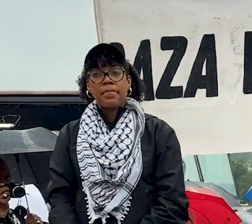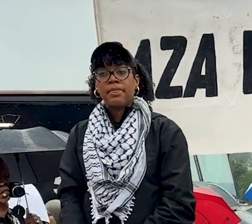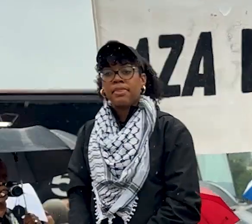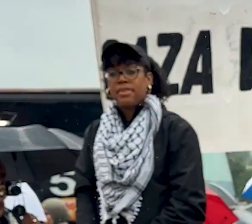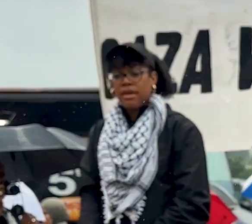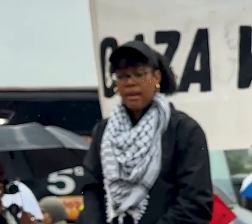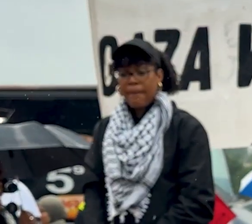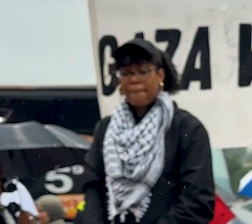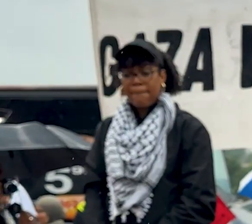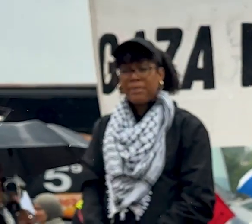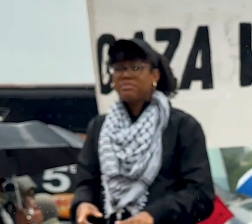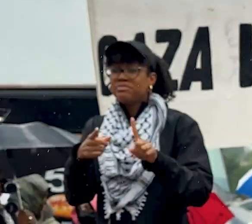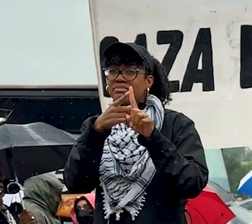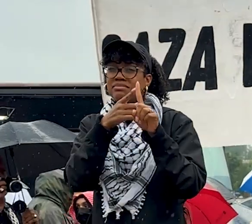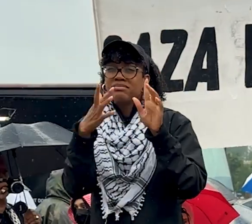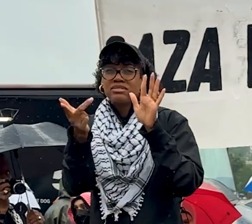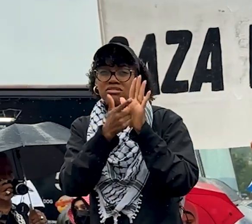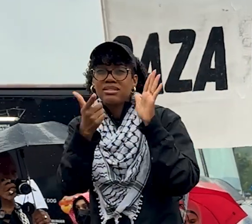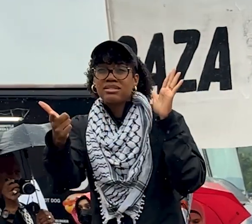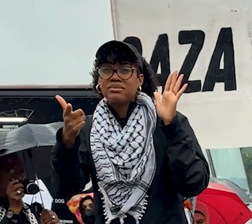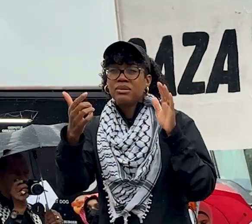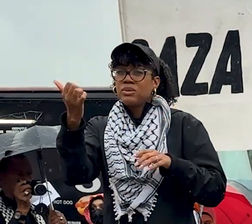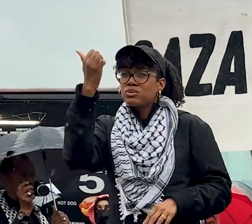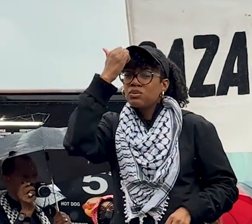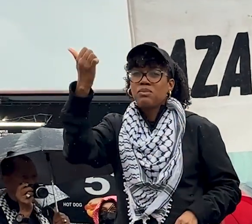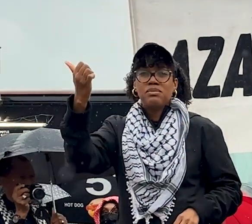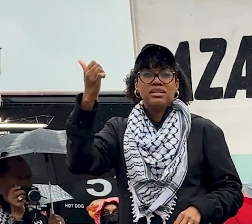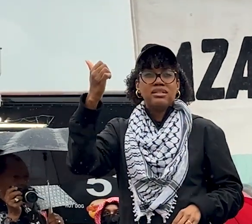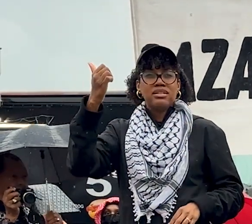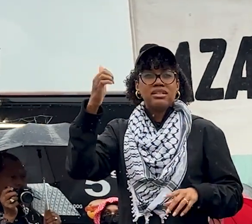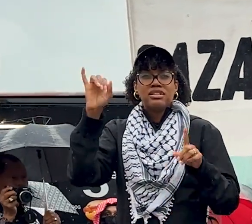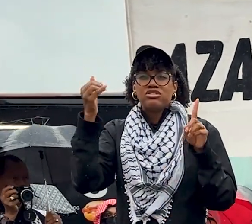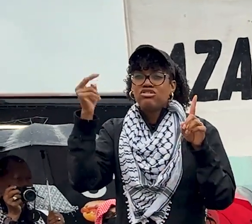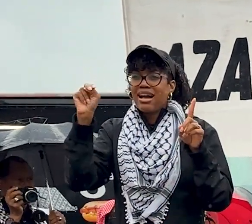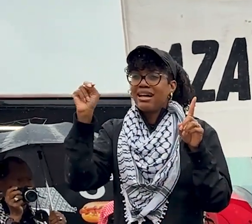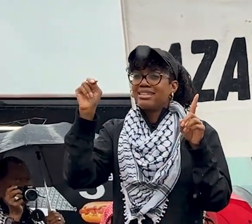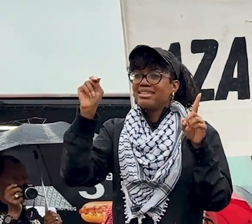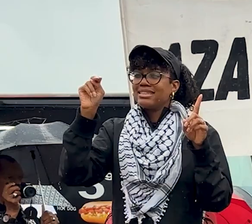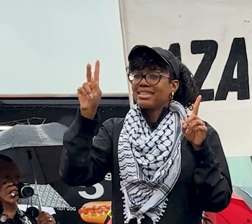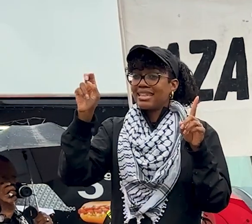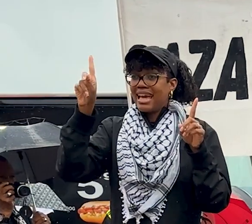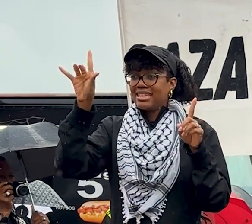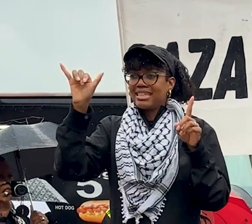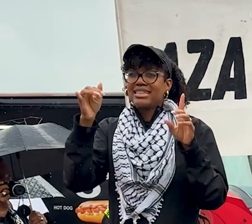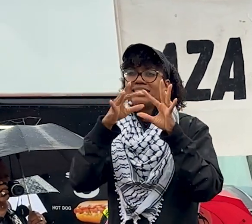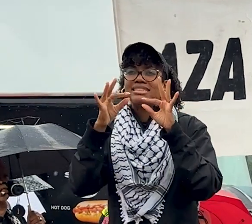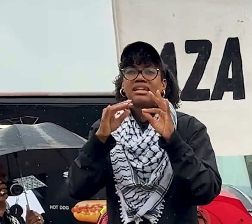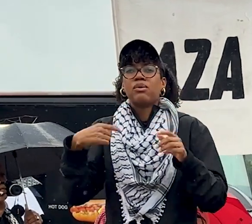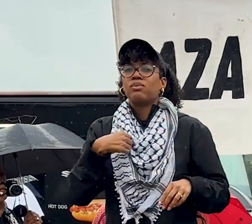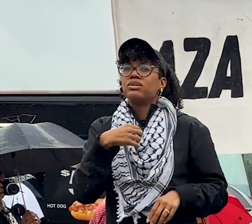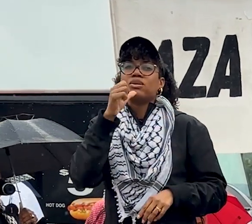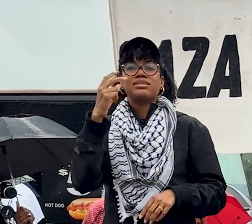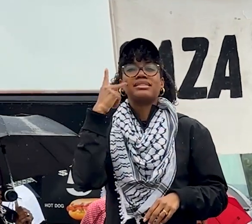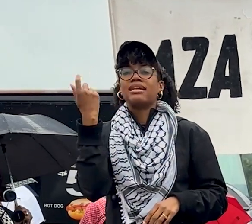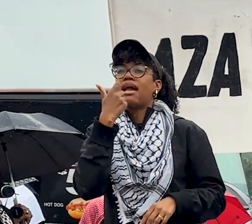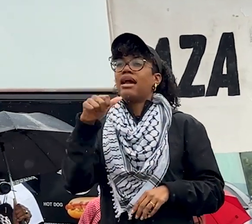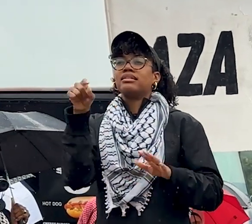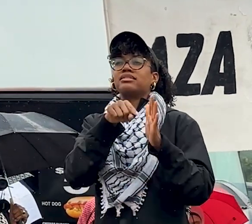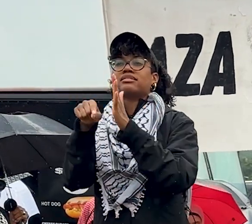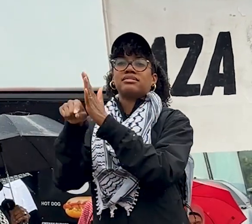The corrupt, stupid, dumb John Kirby said, "We see no signs of genocide in Gaza."